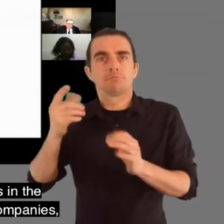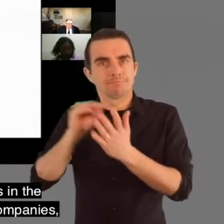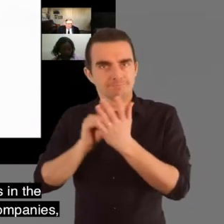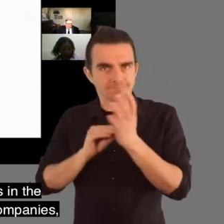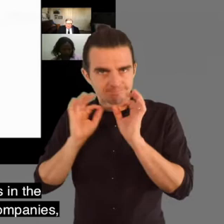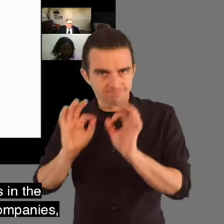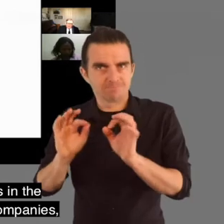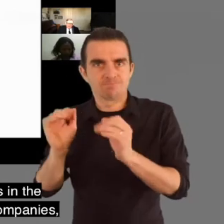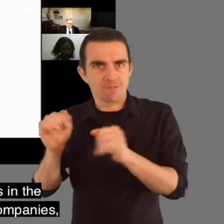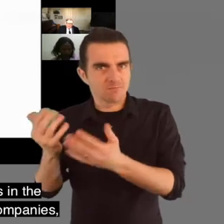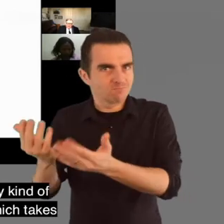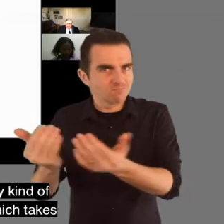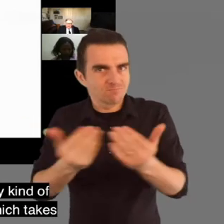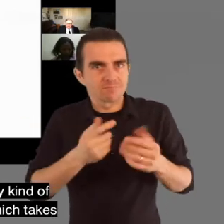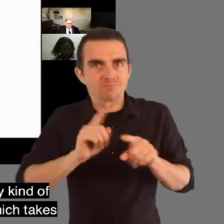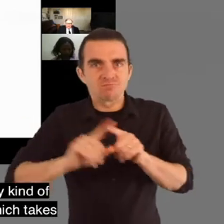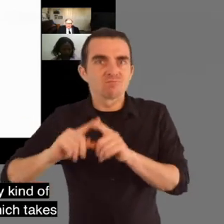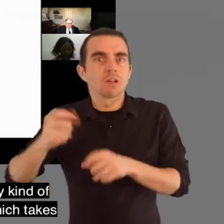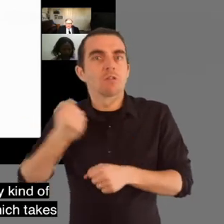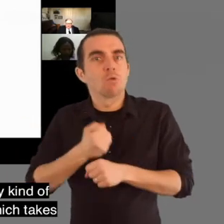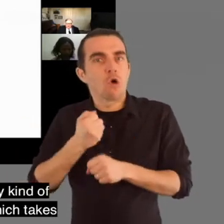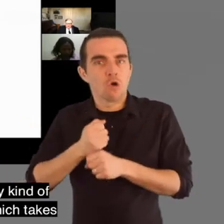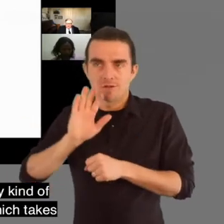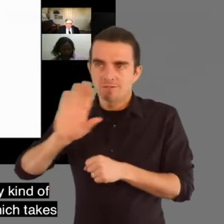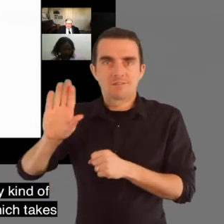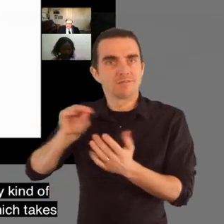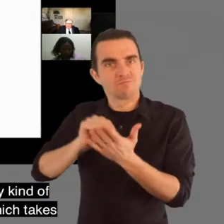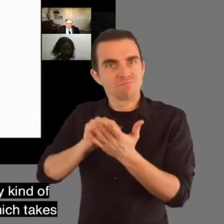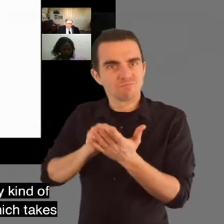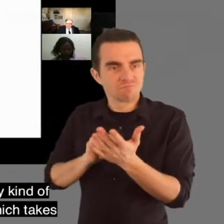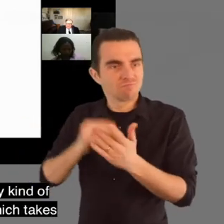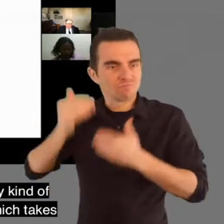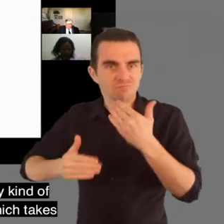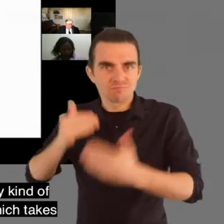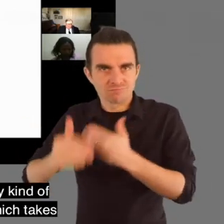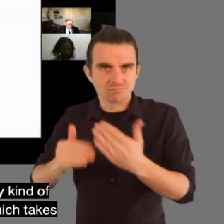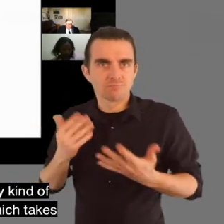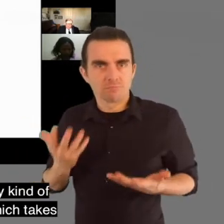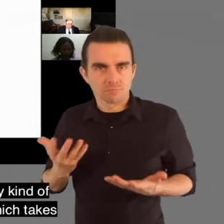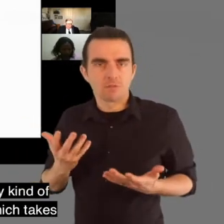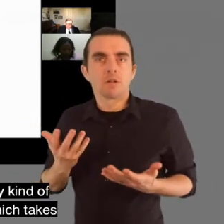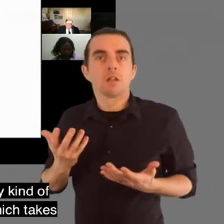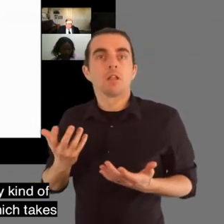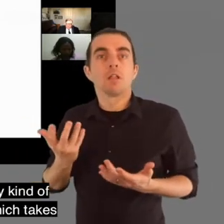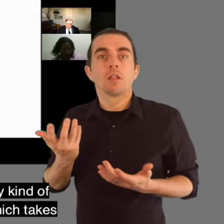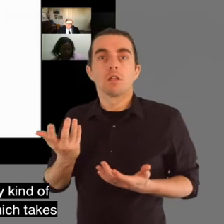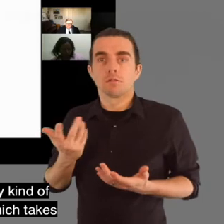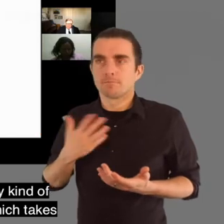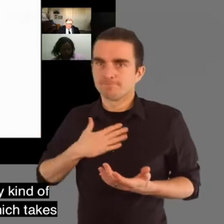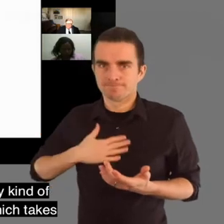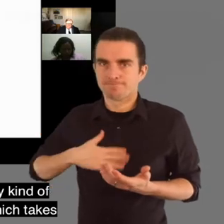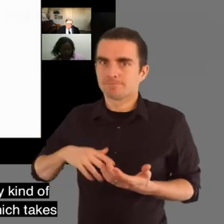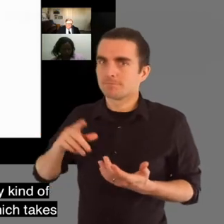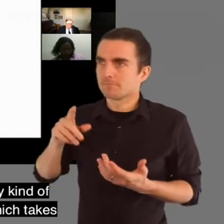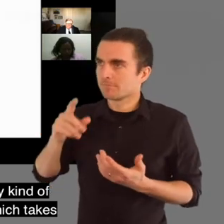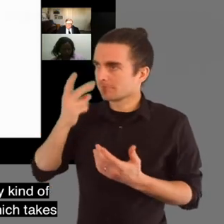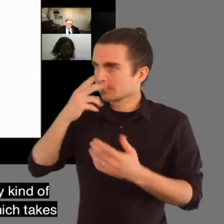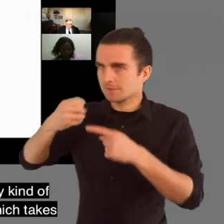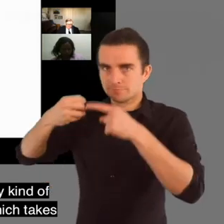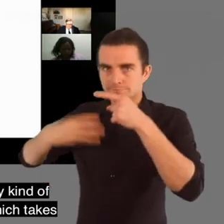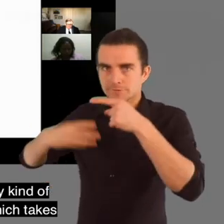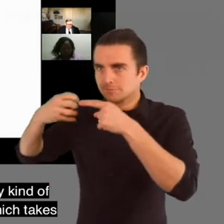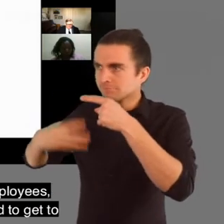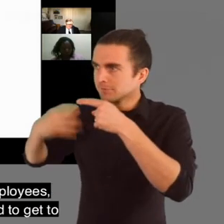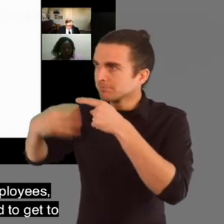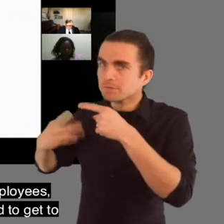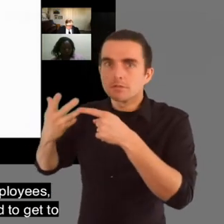has multinational companies or large corporations, which has a record of employment opportunity policy, which